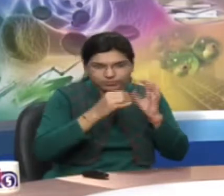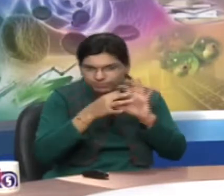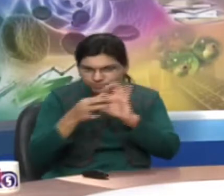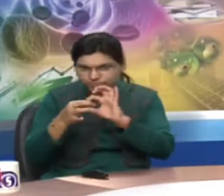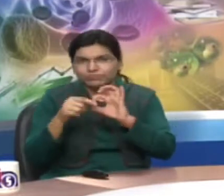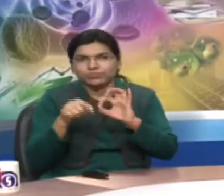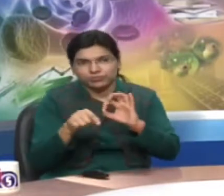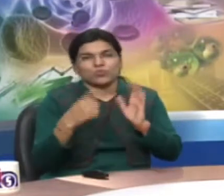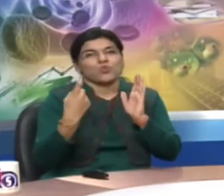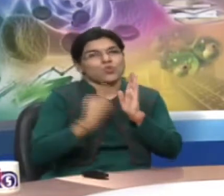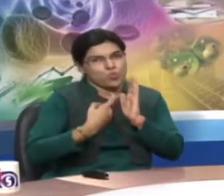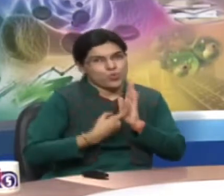These